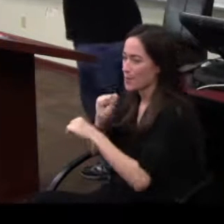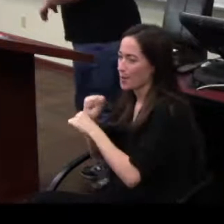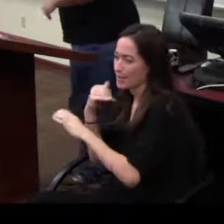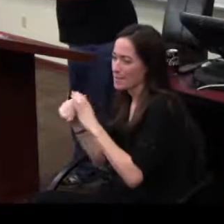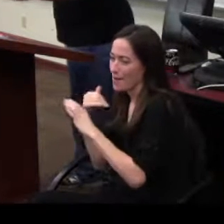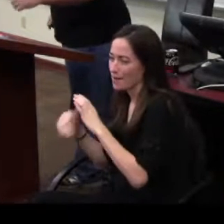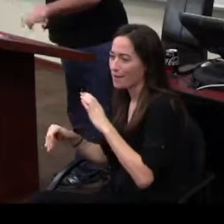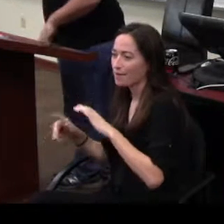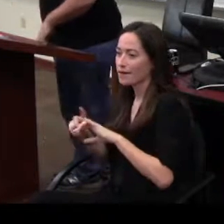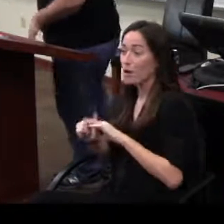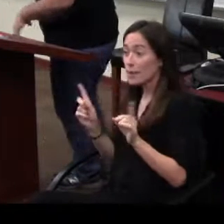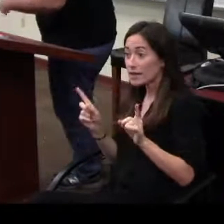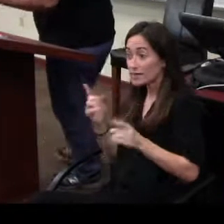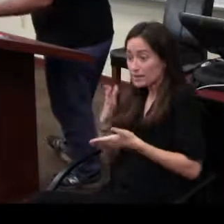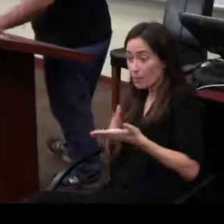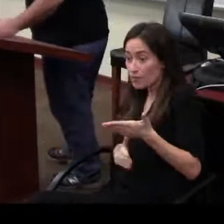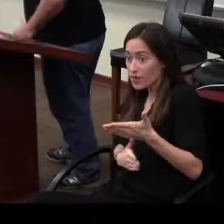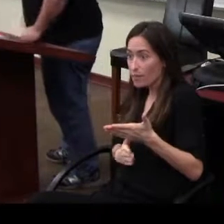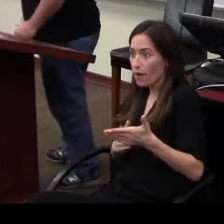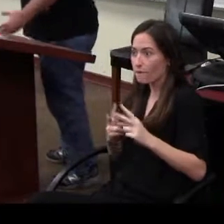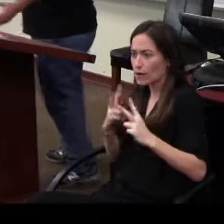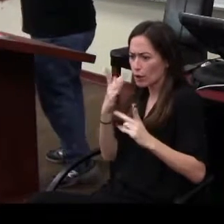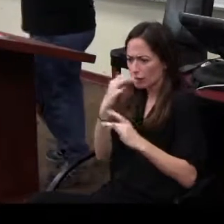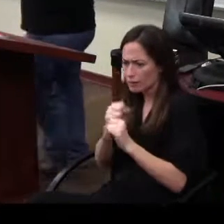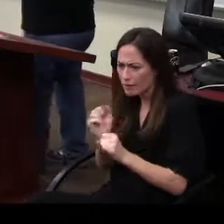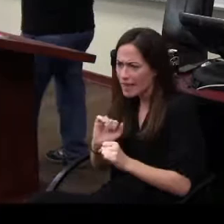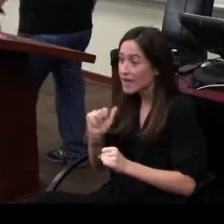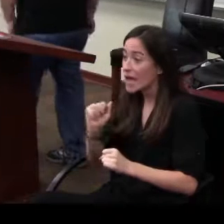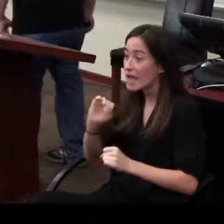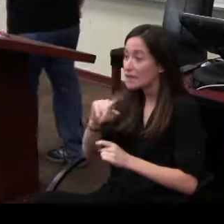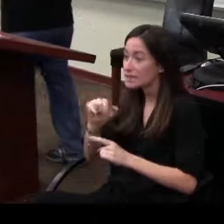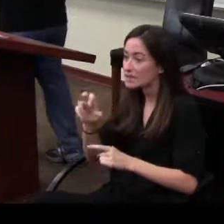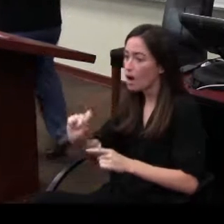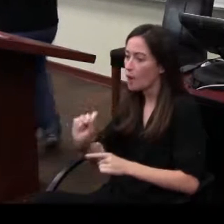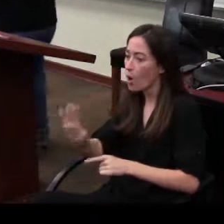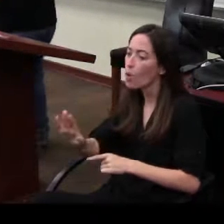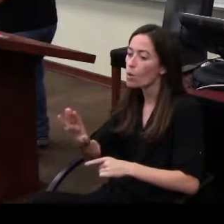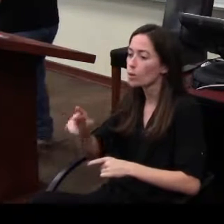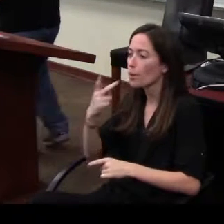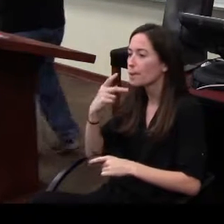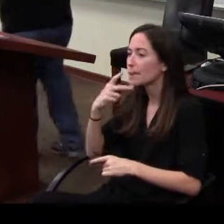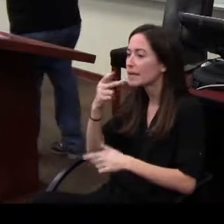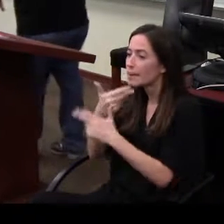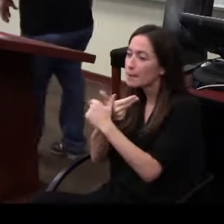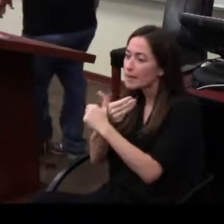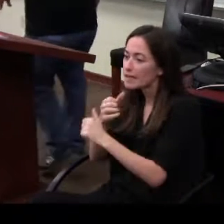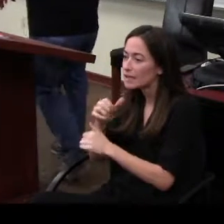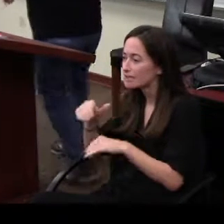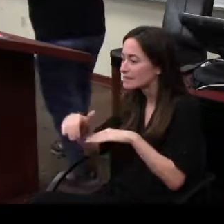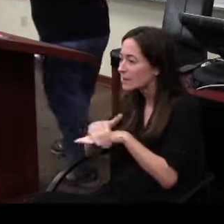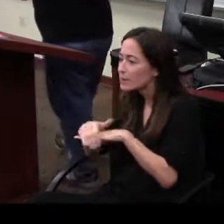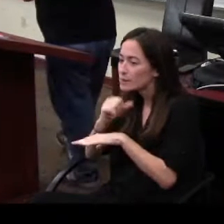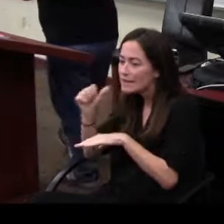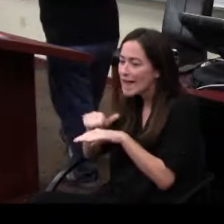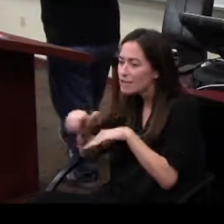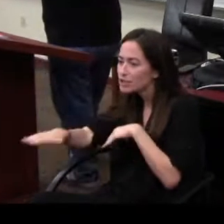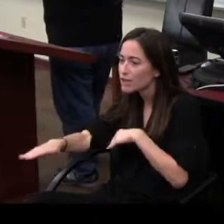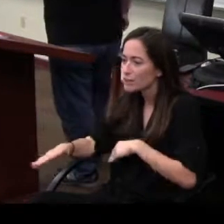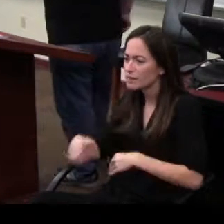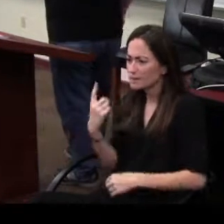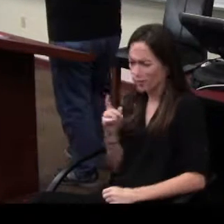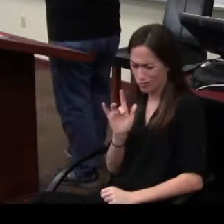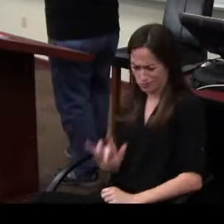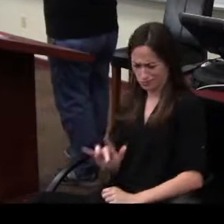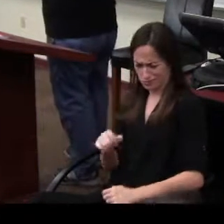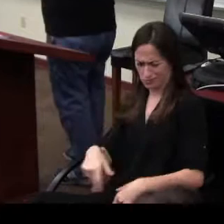things. You saw some of them, the Amazon stuff. You know, your pink bunny slippers didn't ship. Who's not going to click on that quickly, right?